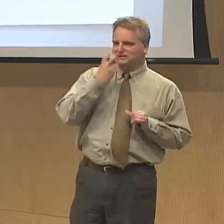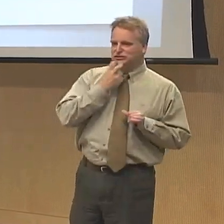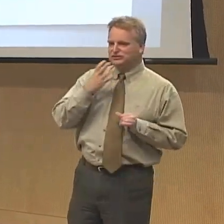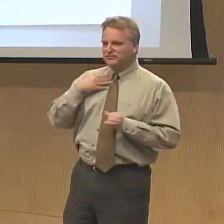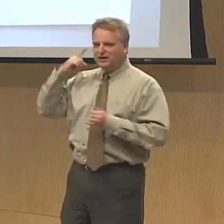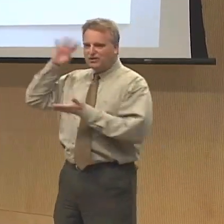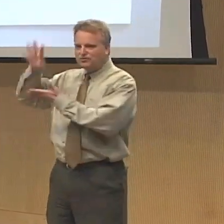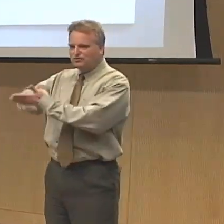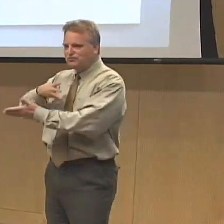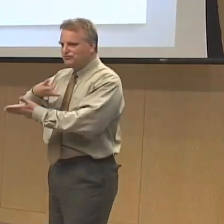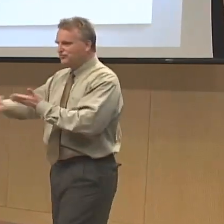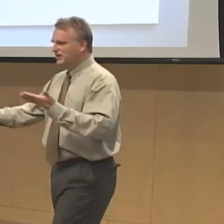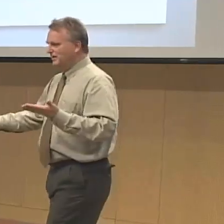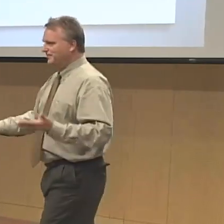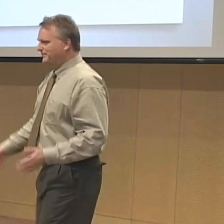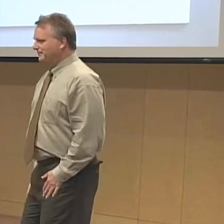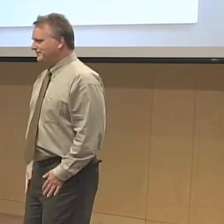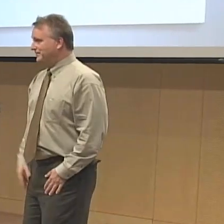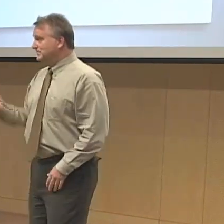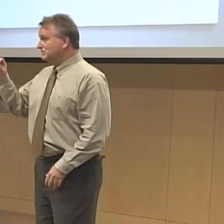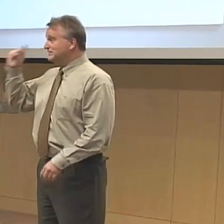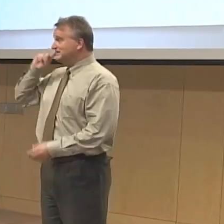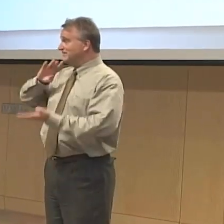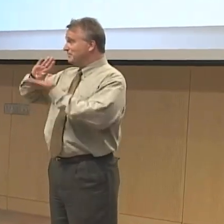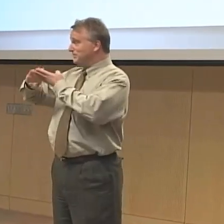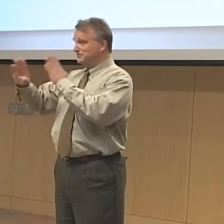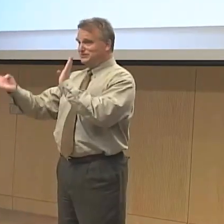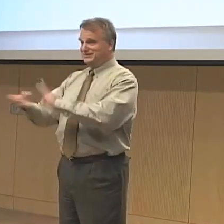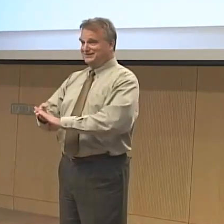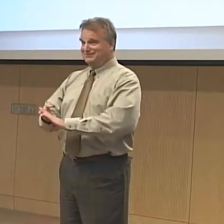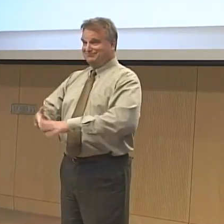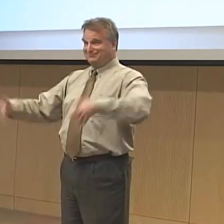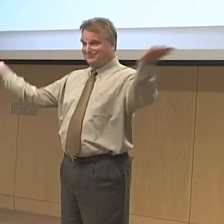my audiogram. So within the deaf community,